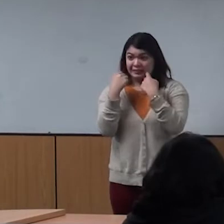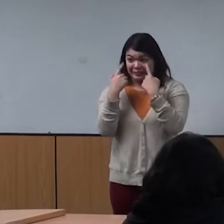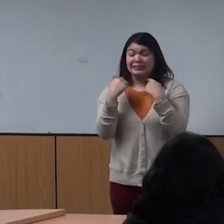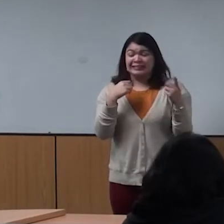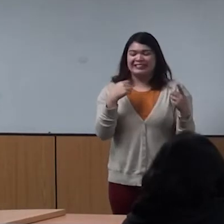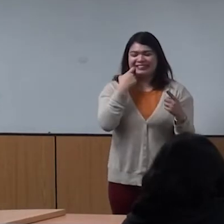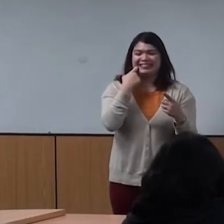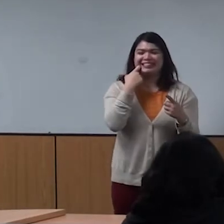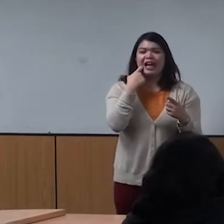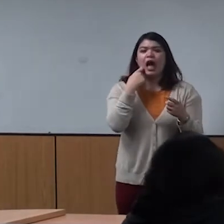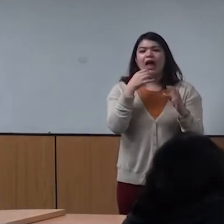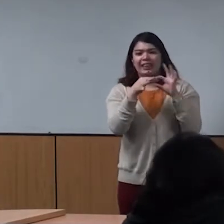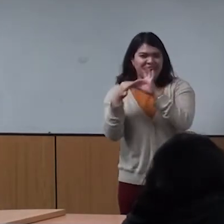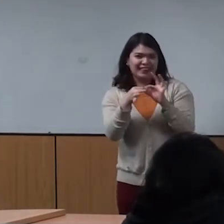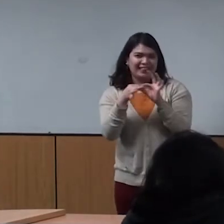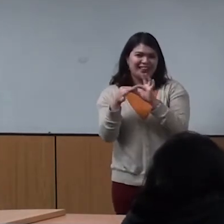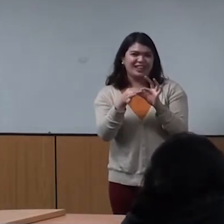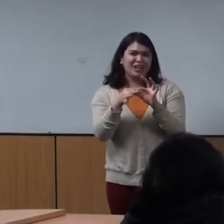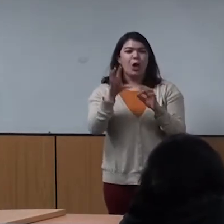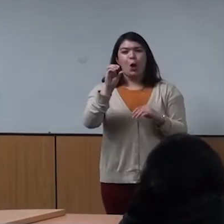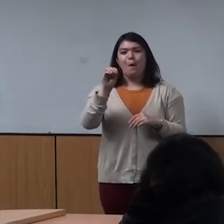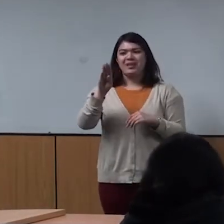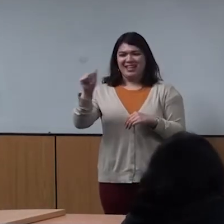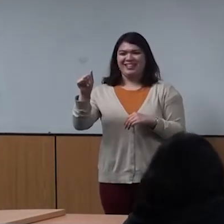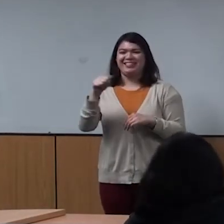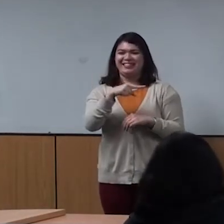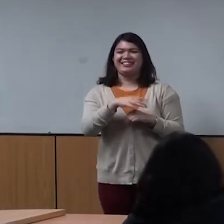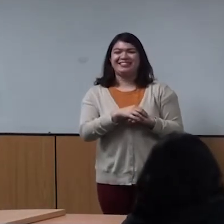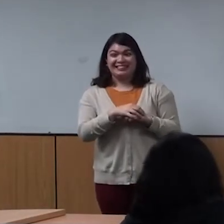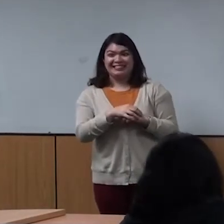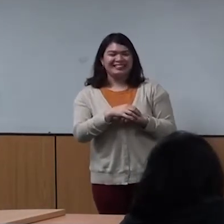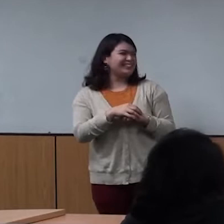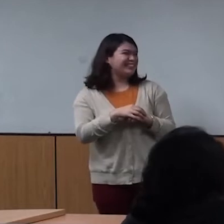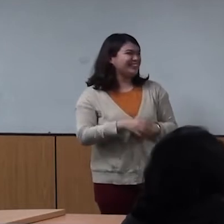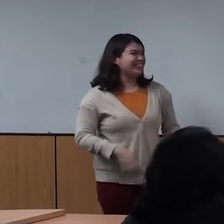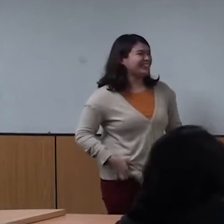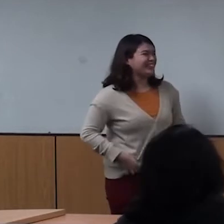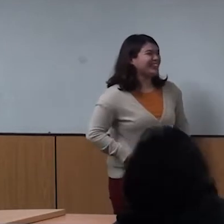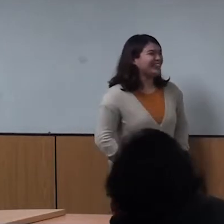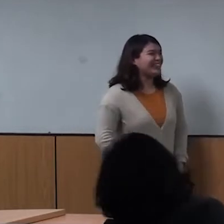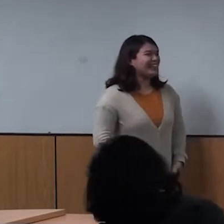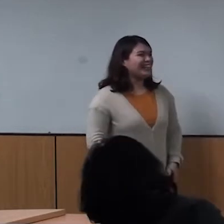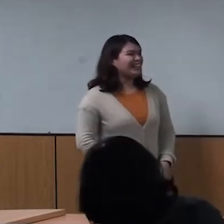while ago in terms of outcome-based assessment.